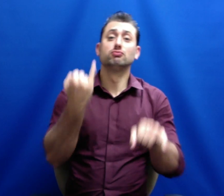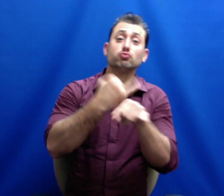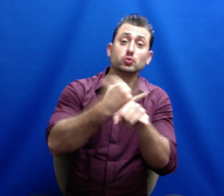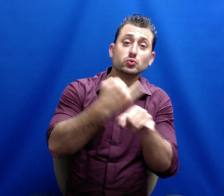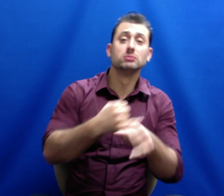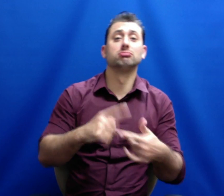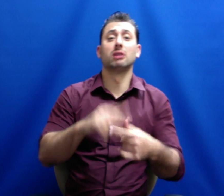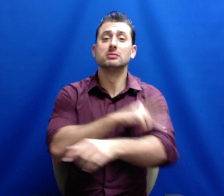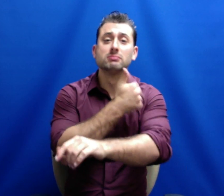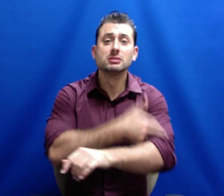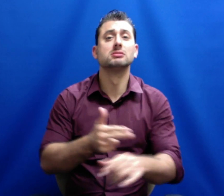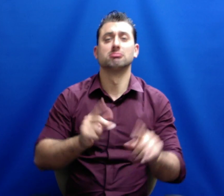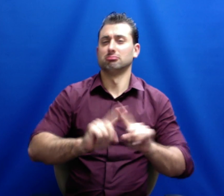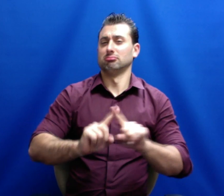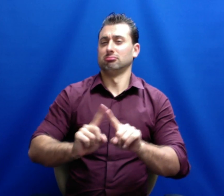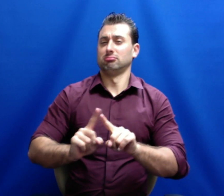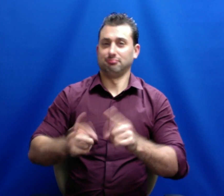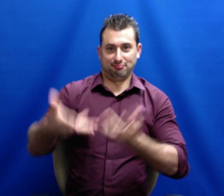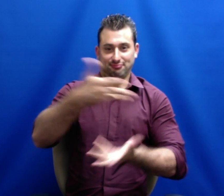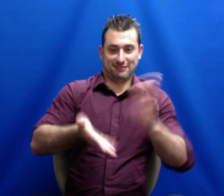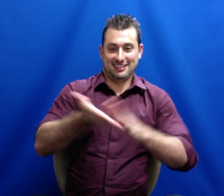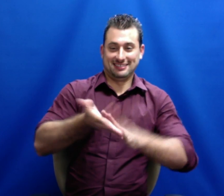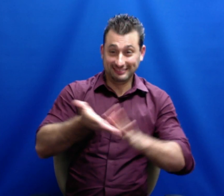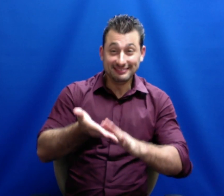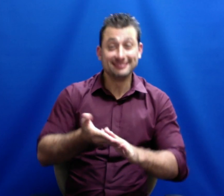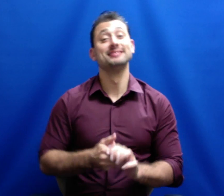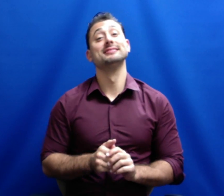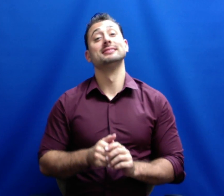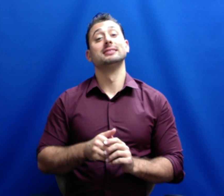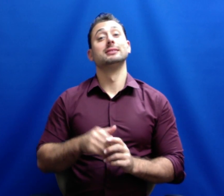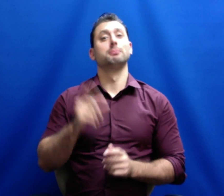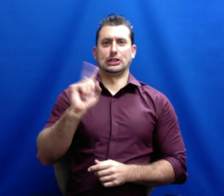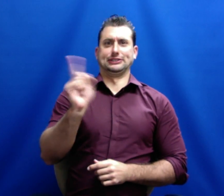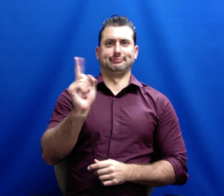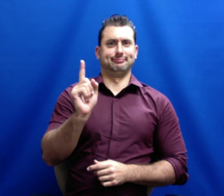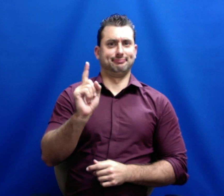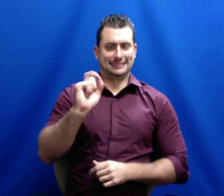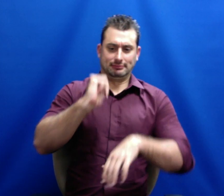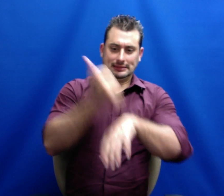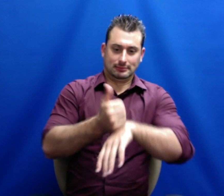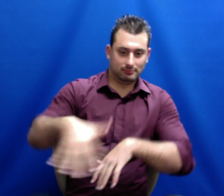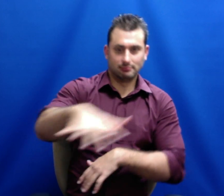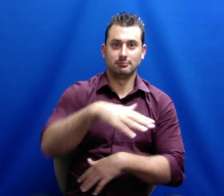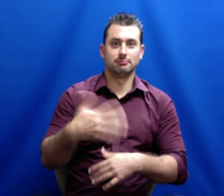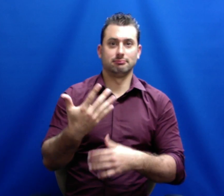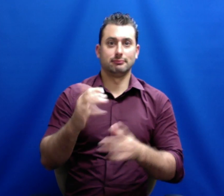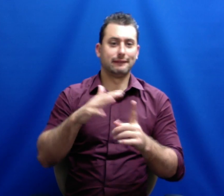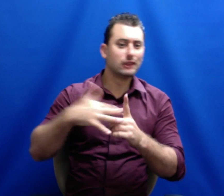Institutions, hospitals, a number of things are required to have a community. A locale. Also, there has to be a place